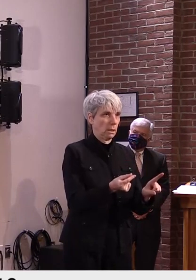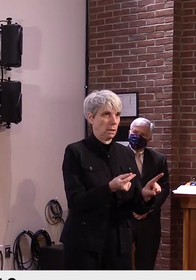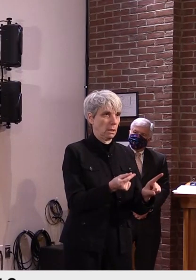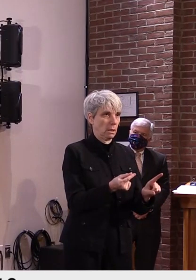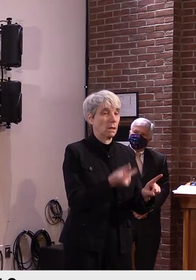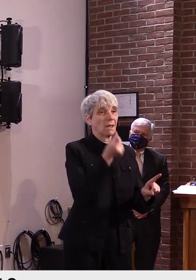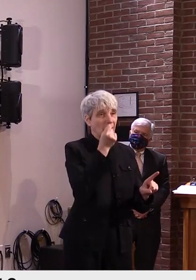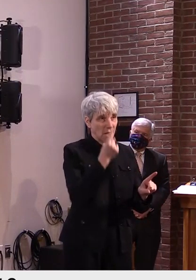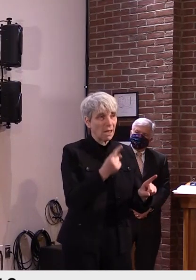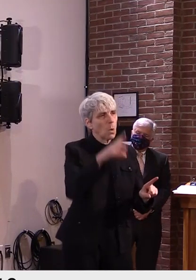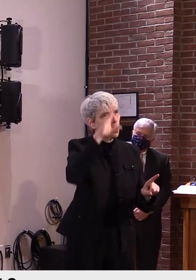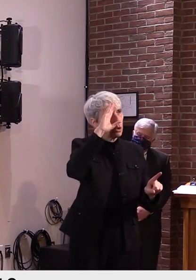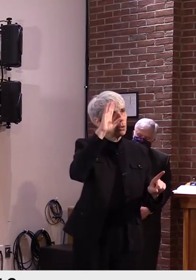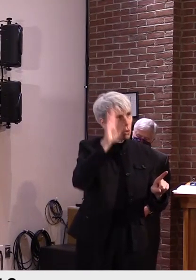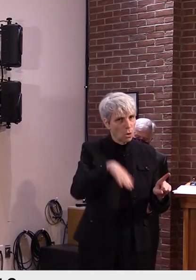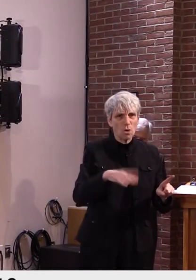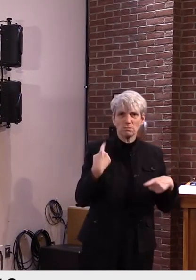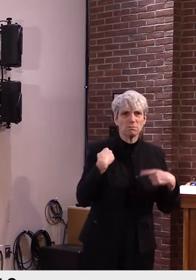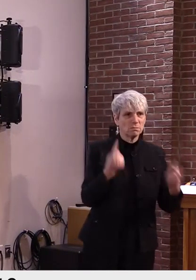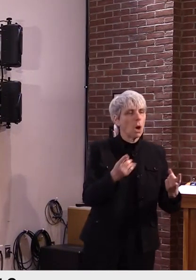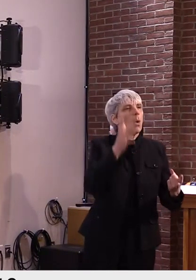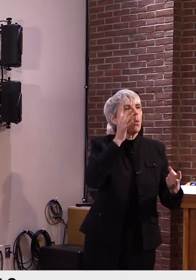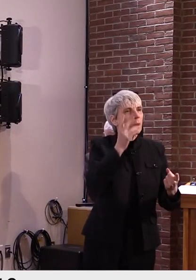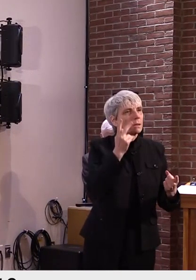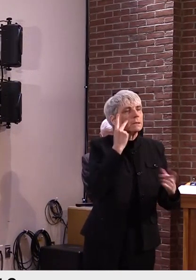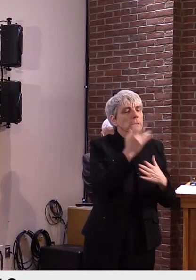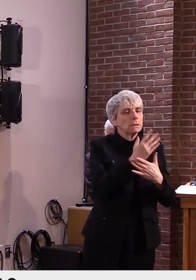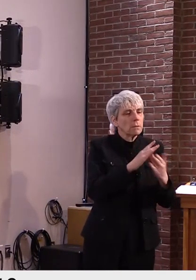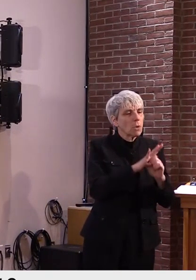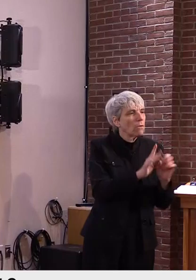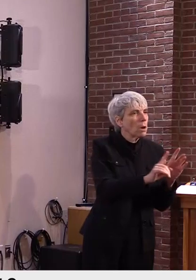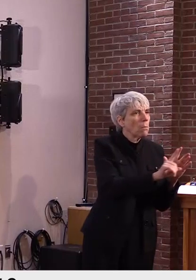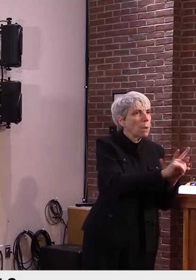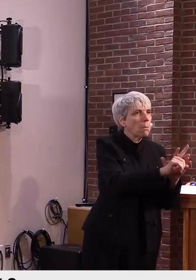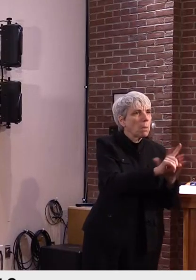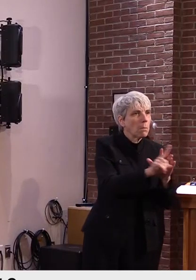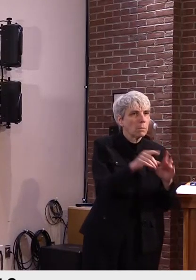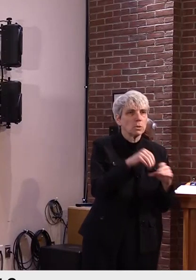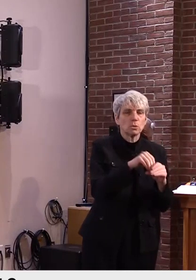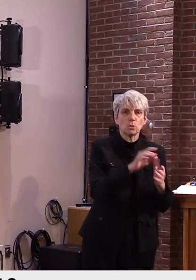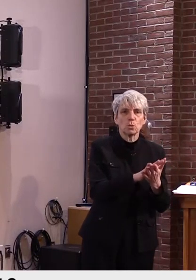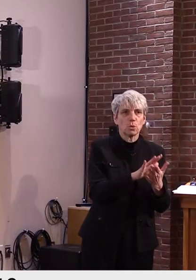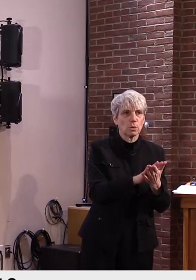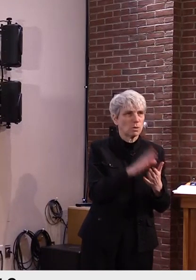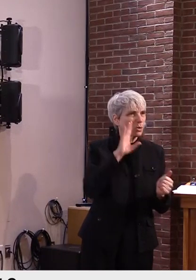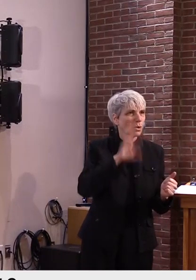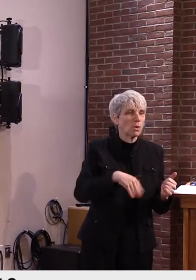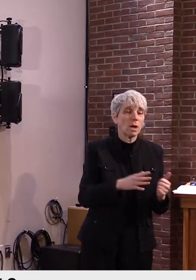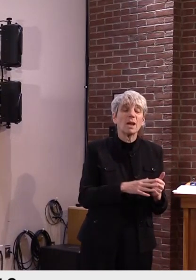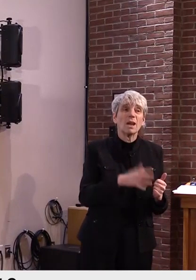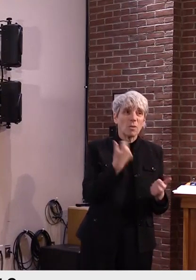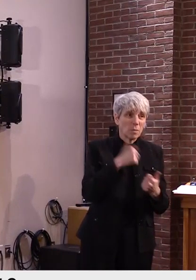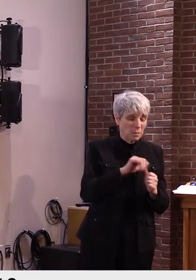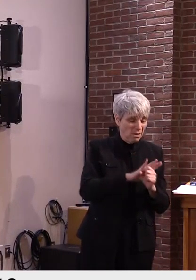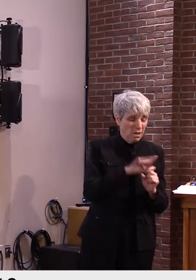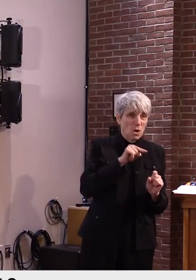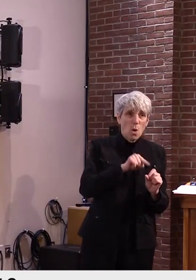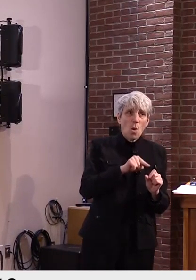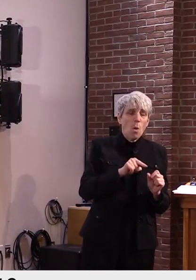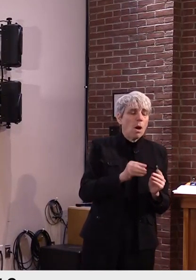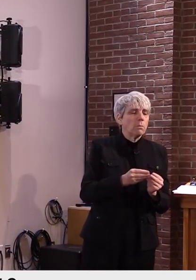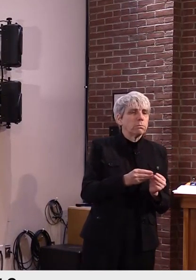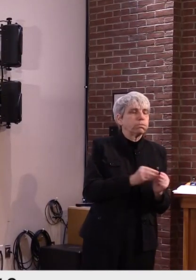we find the virus spreading in a school. COVID-19 is highly contagious. That's why wearing masks and physical